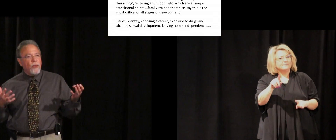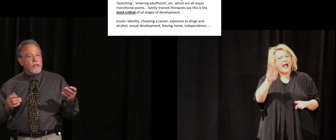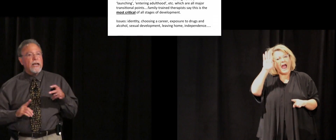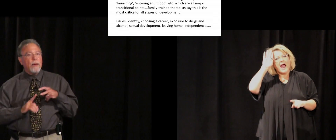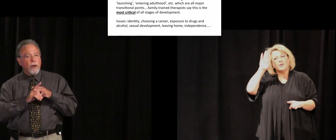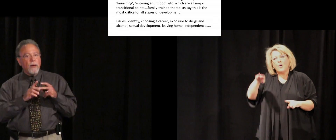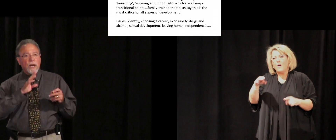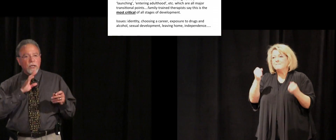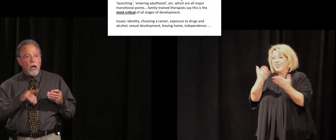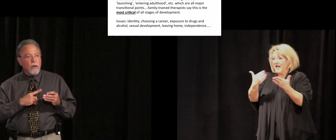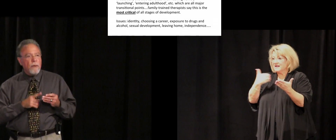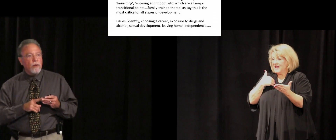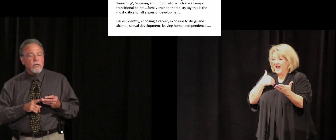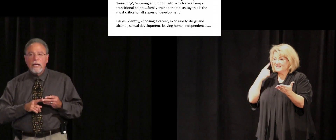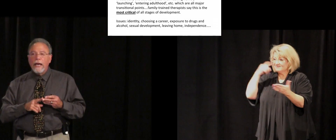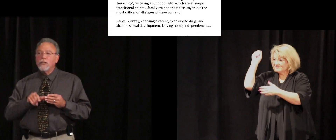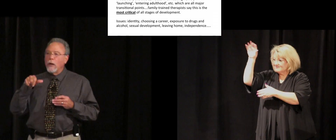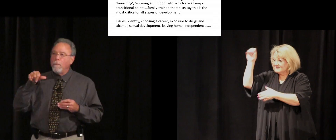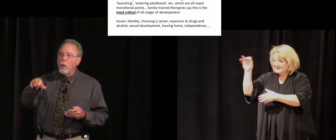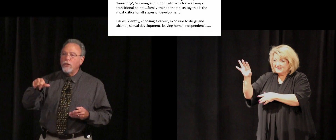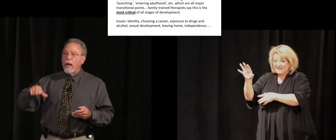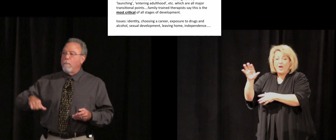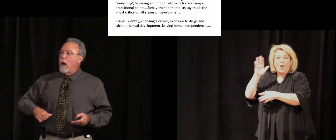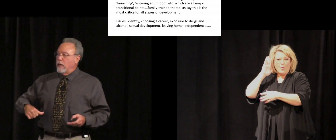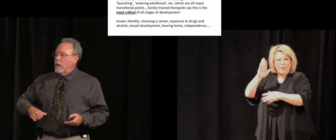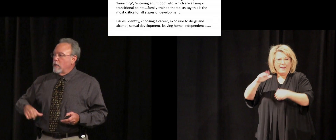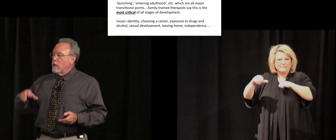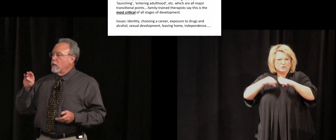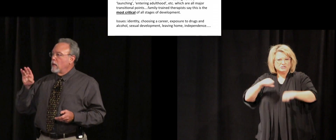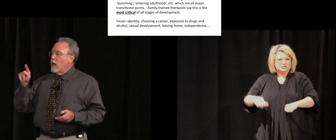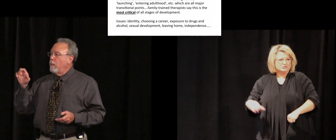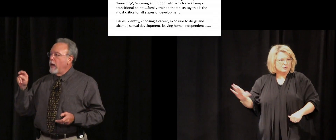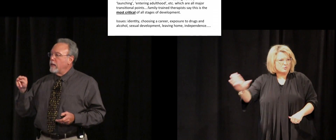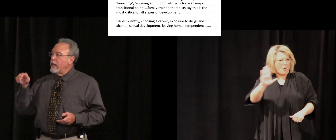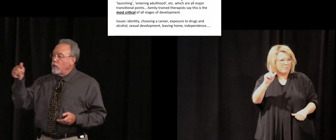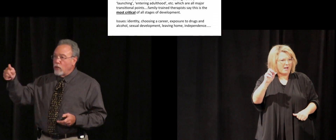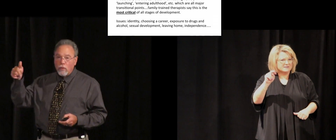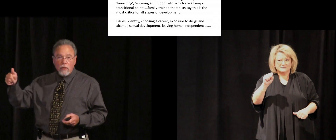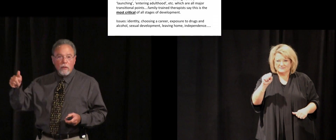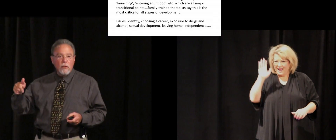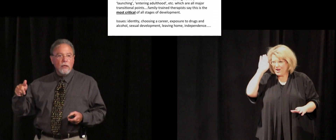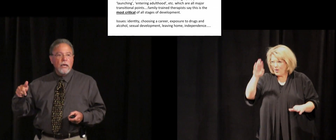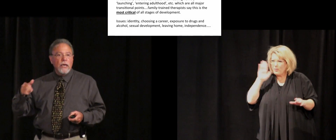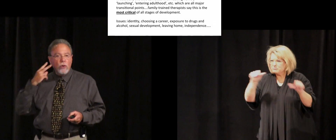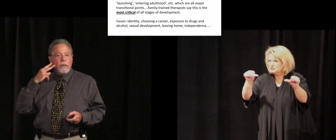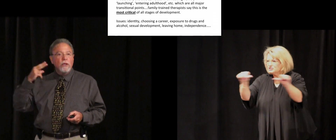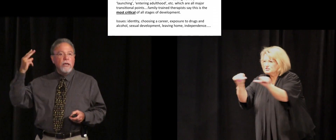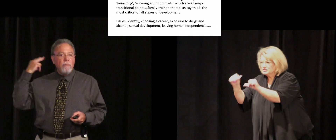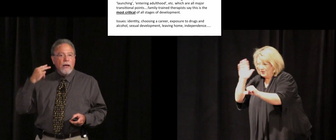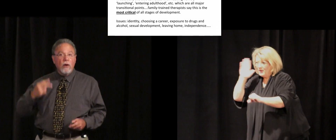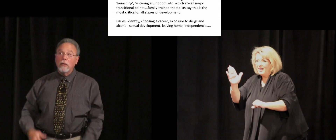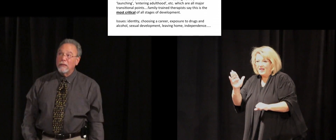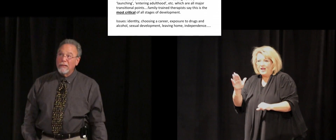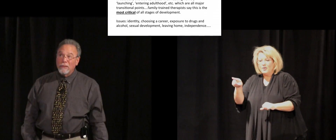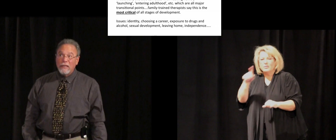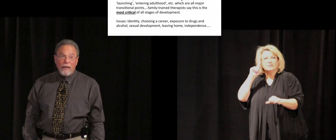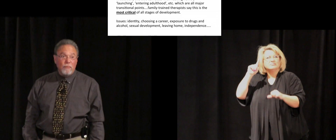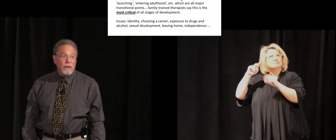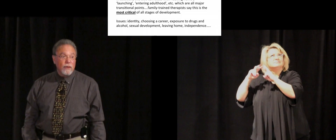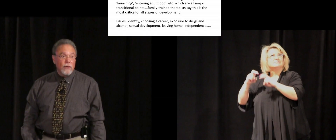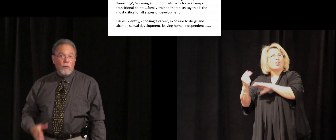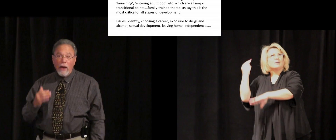grow emotionally and you accept things and you talk about stuff and you learn that the emotion is not the important part,